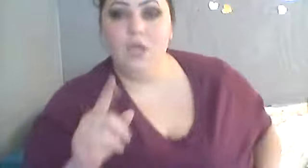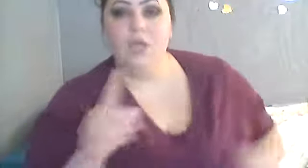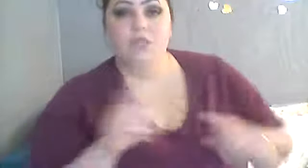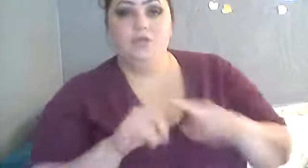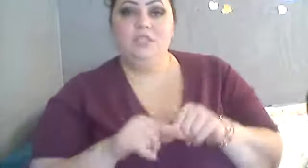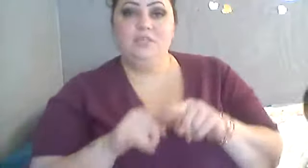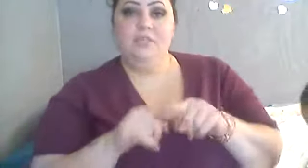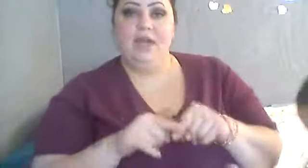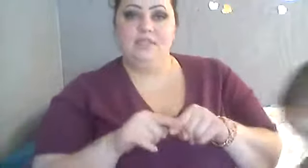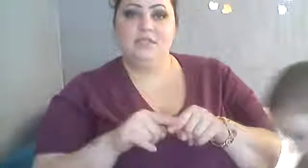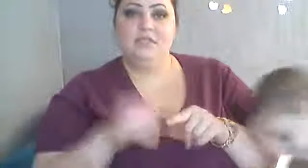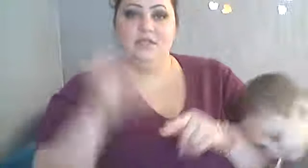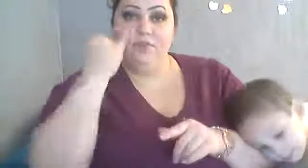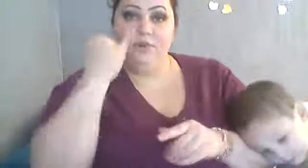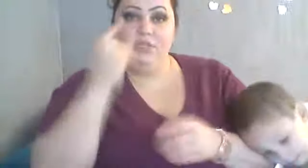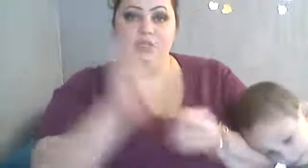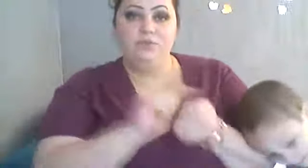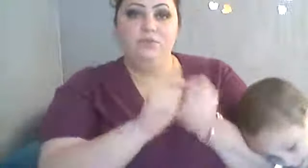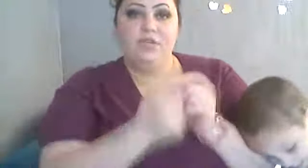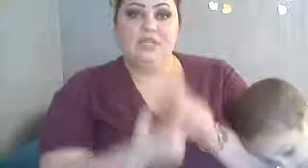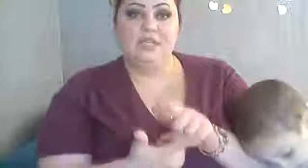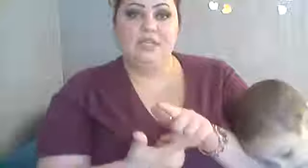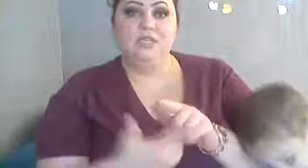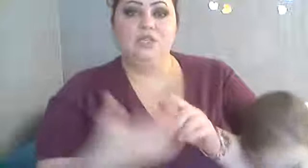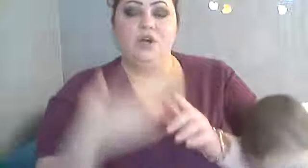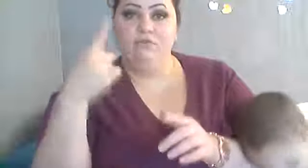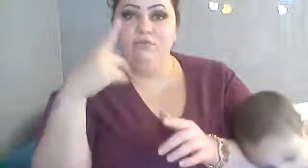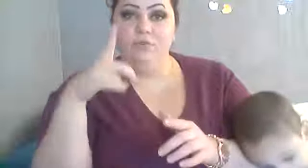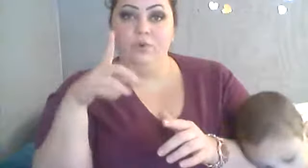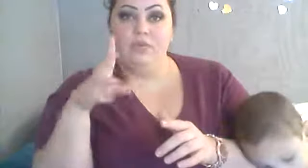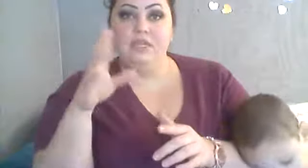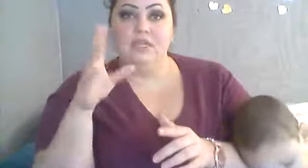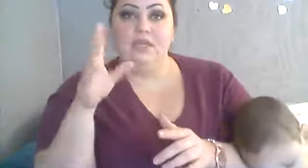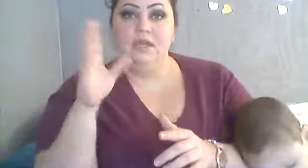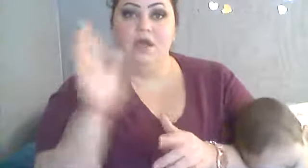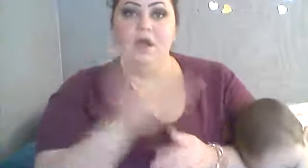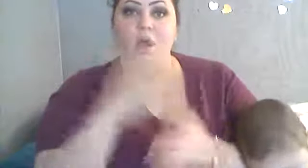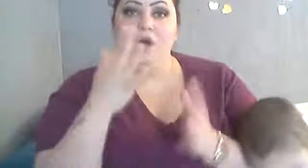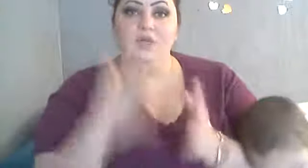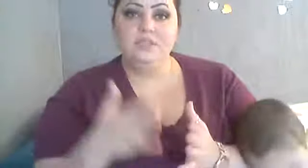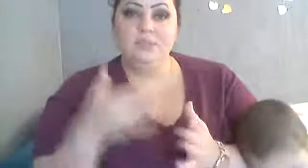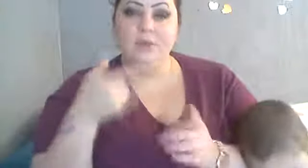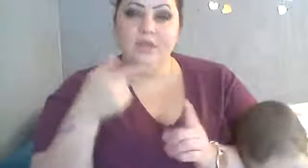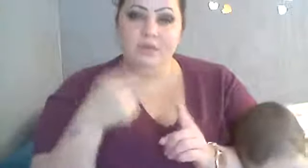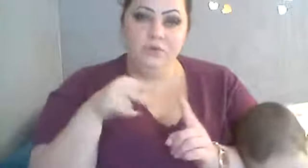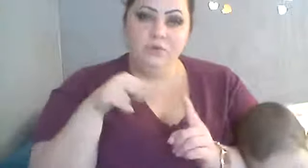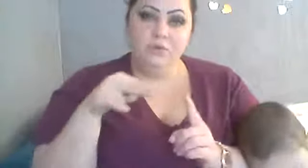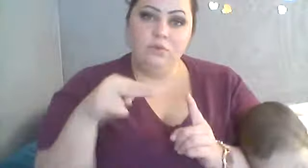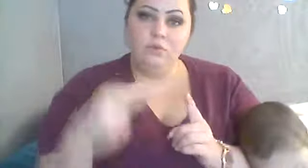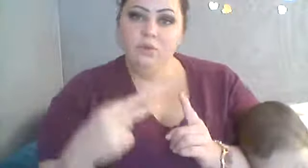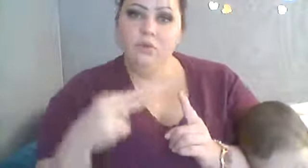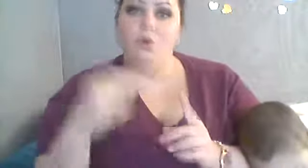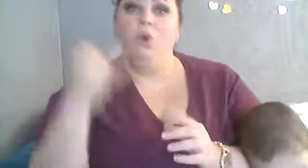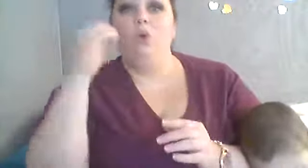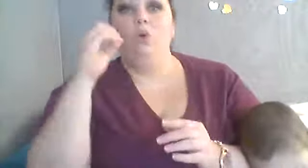So it just depends. If you're going to translate the song for the artist's point of view,